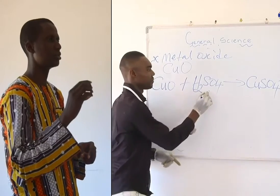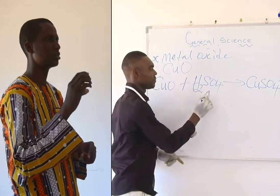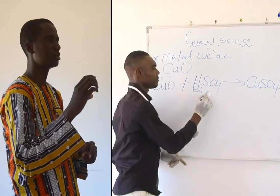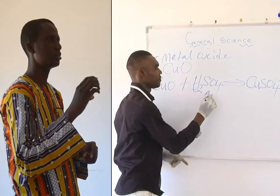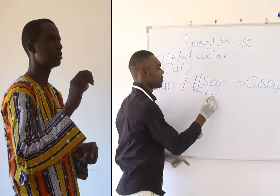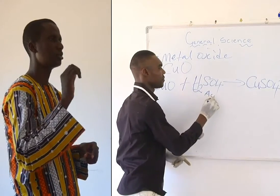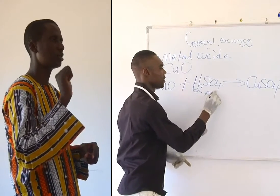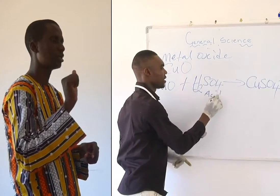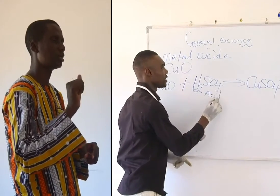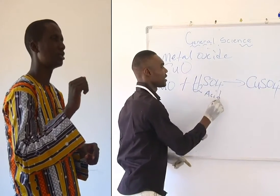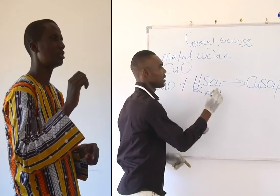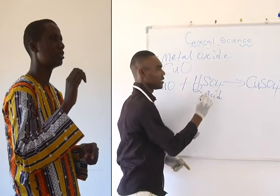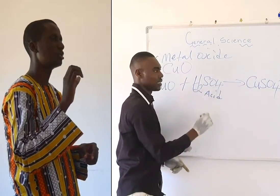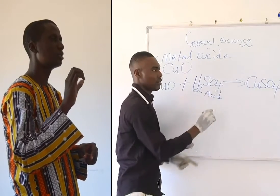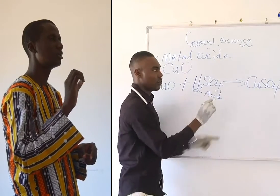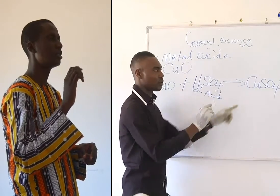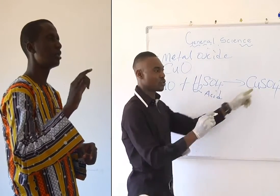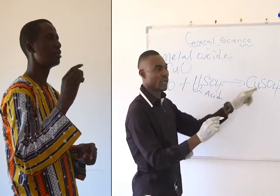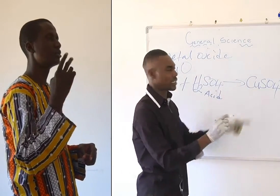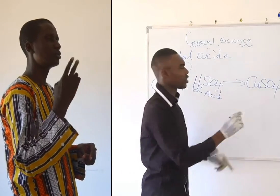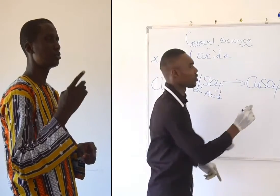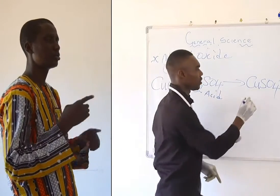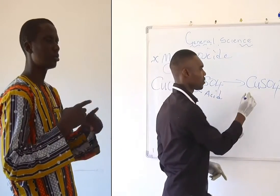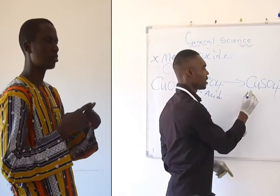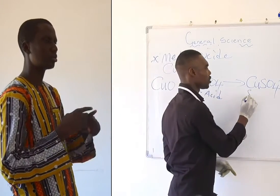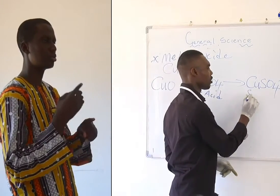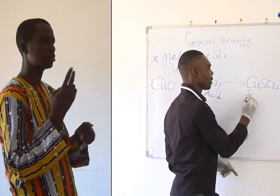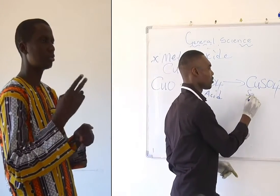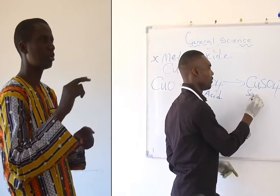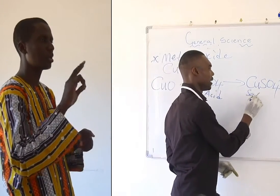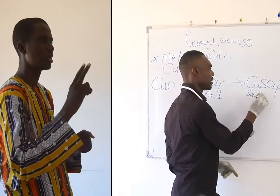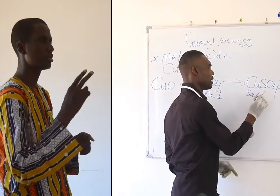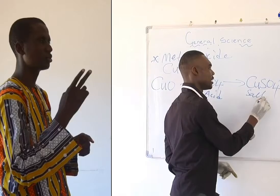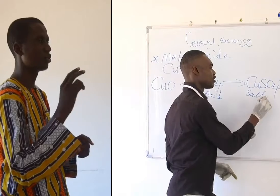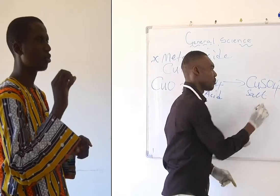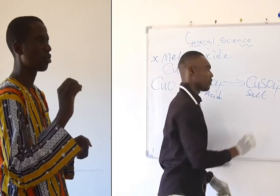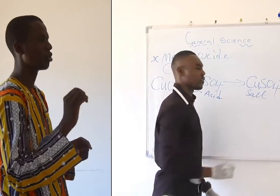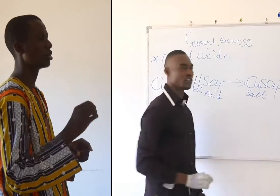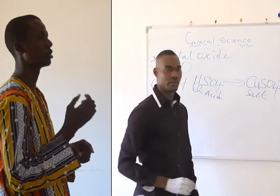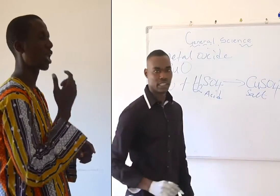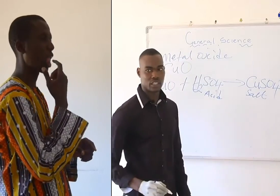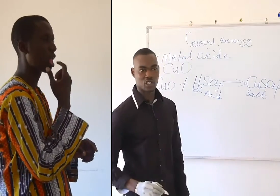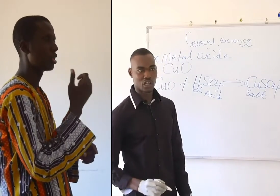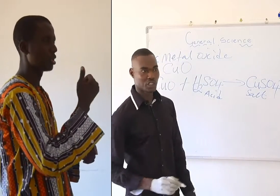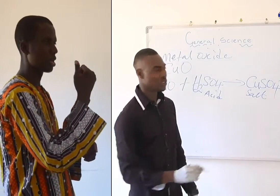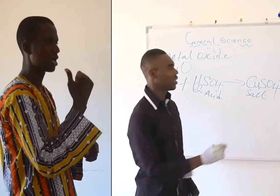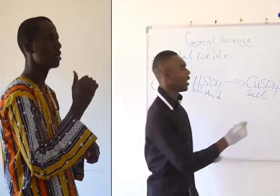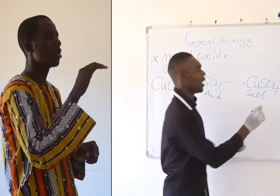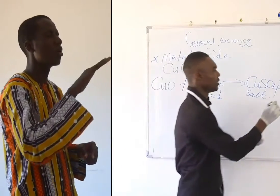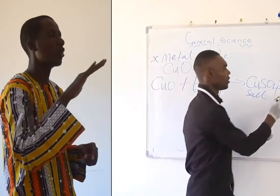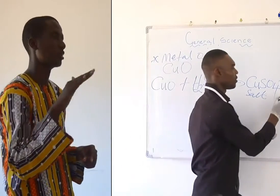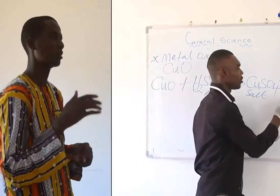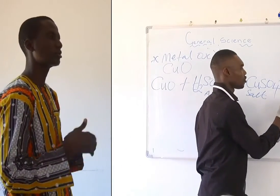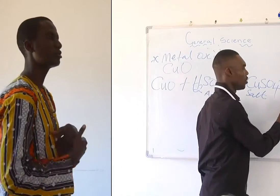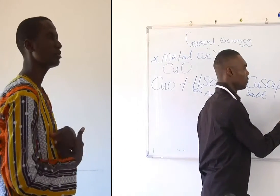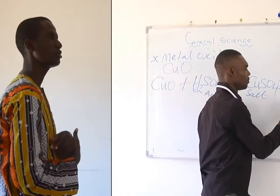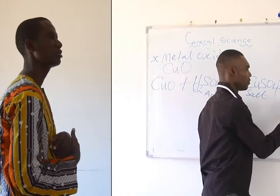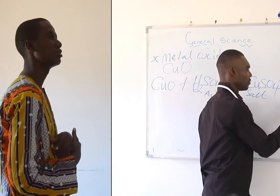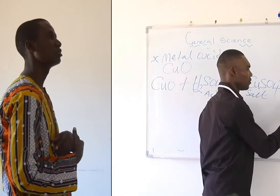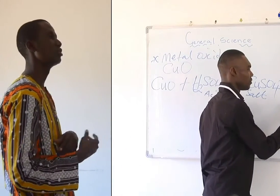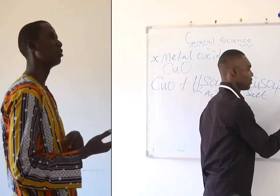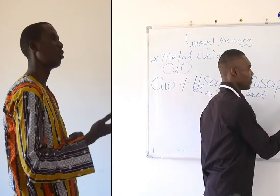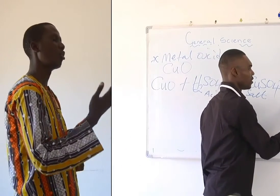acid, this is acid, produce what? A salt. This is copper sulfate. This copper sulfate is a salt and